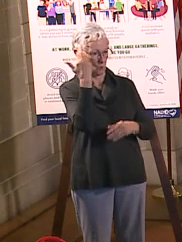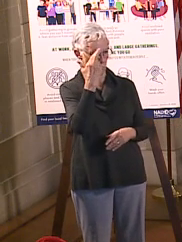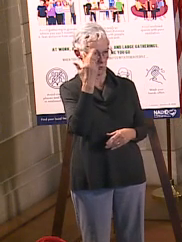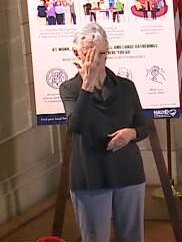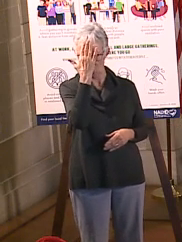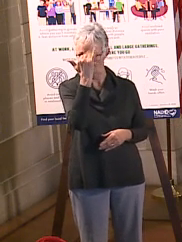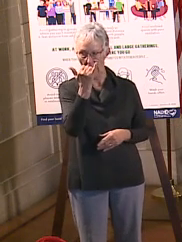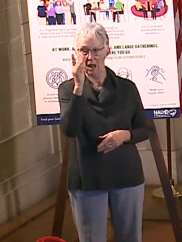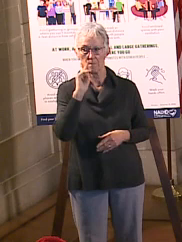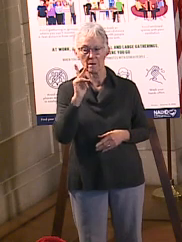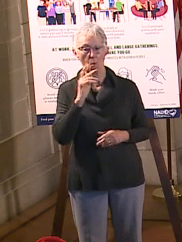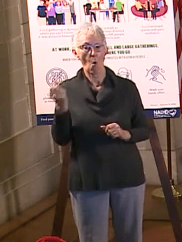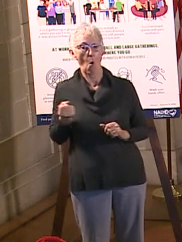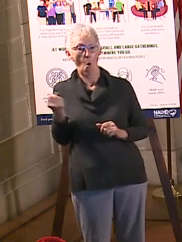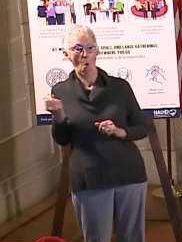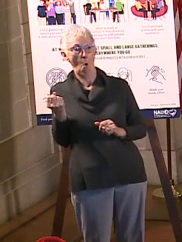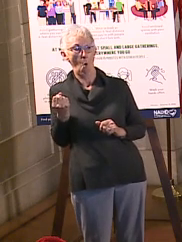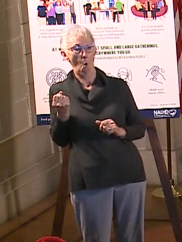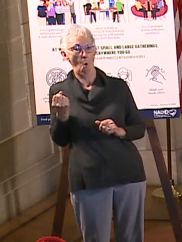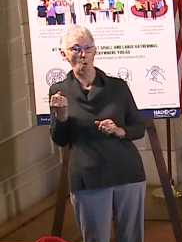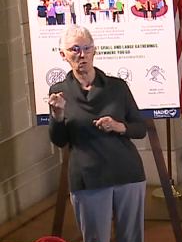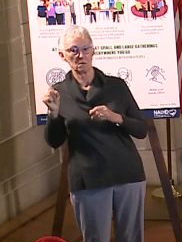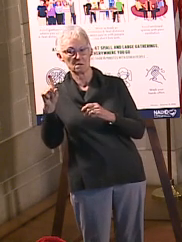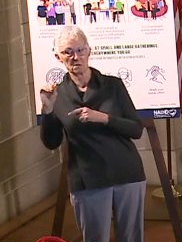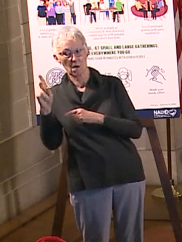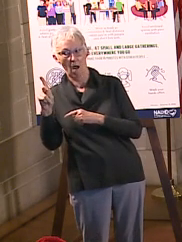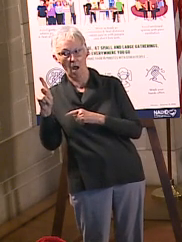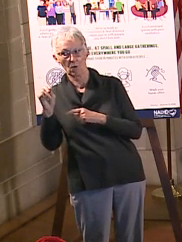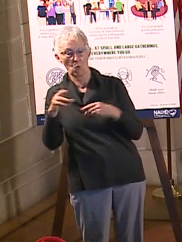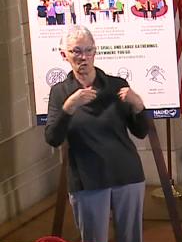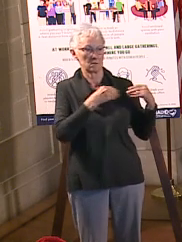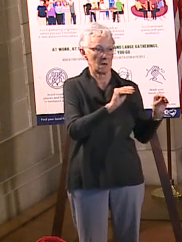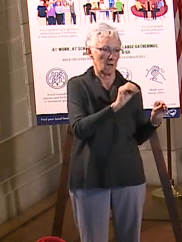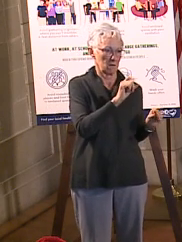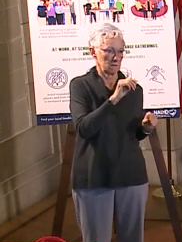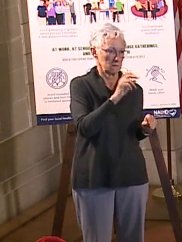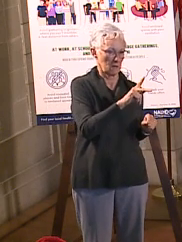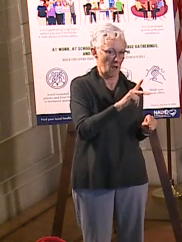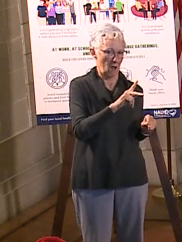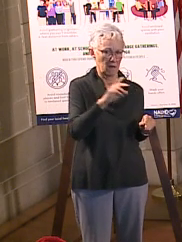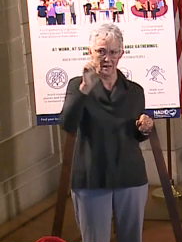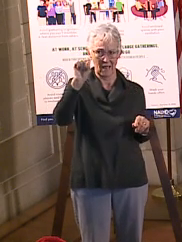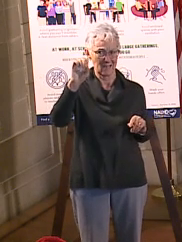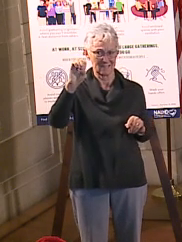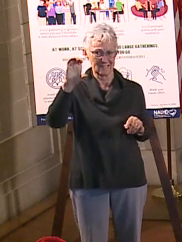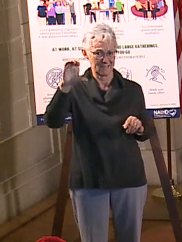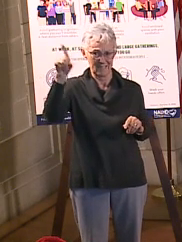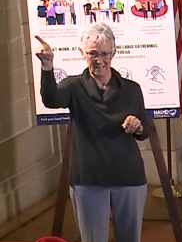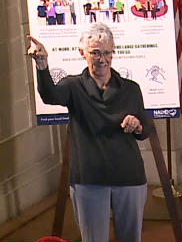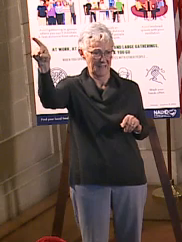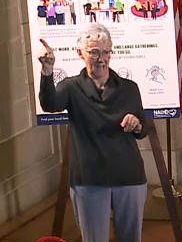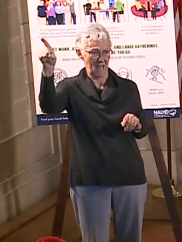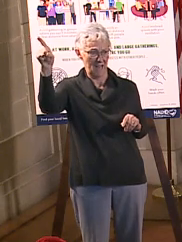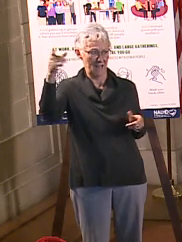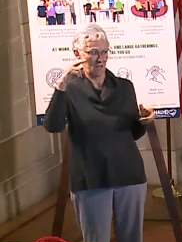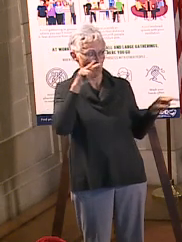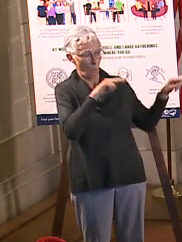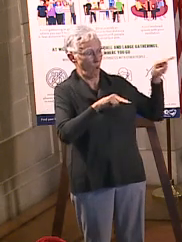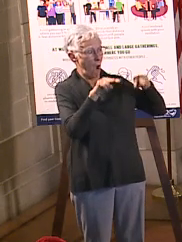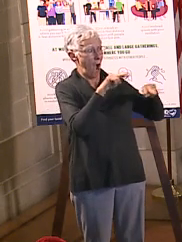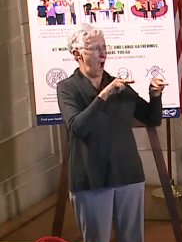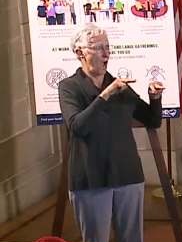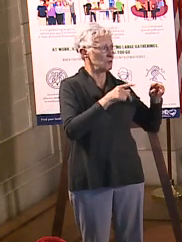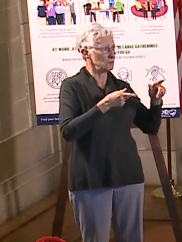may hold on to their stock or sell their stock. The Securities and Exchange Commission regulates all this, so it really is up to them to regulate